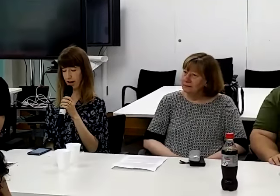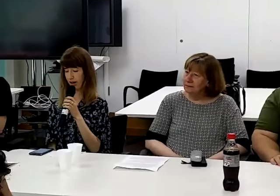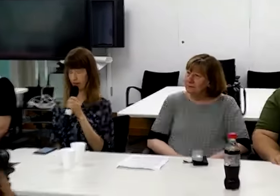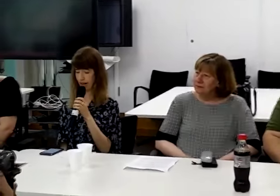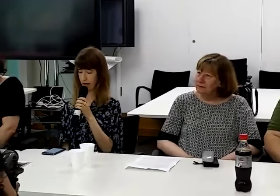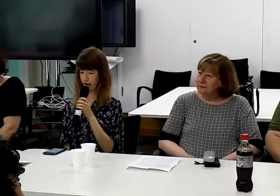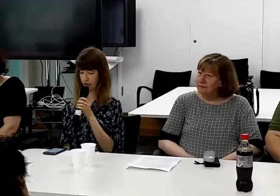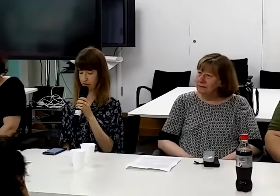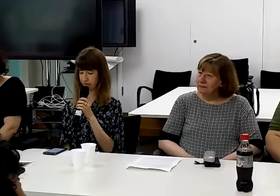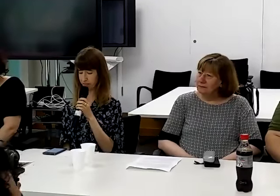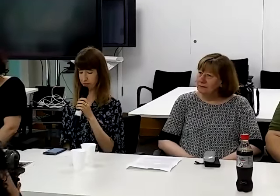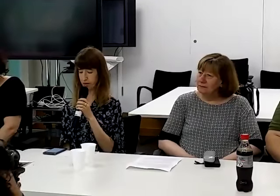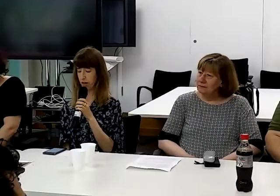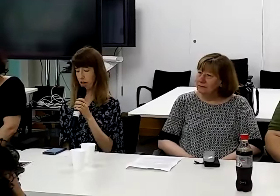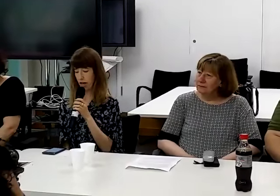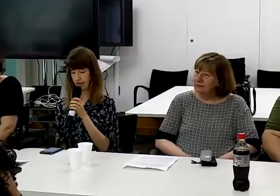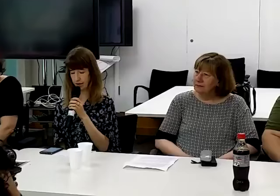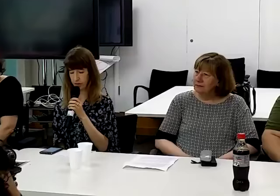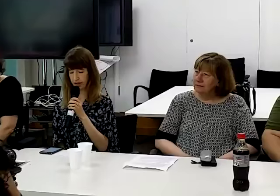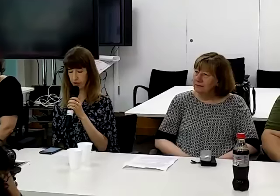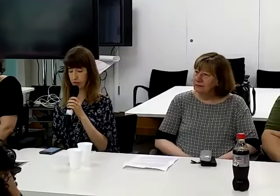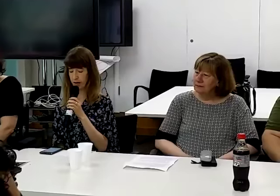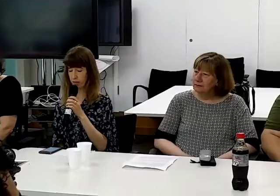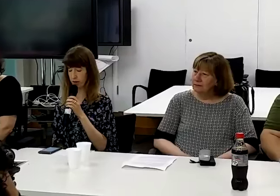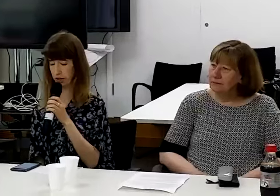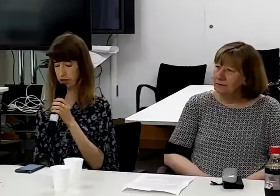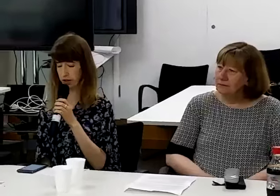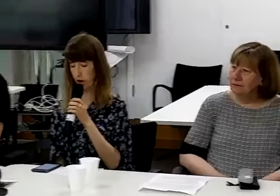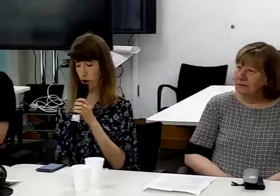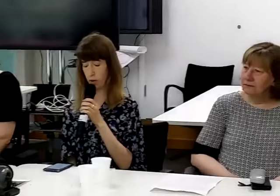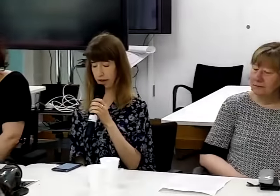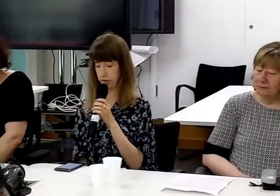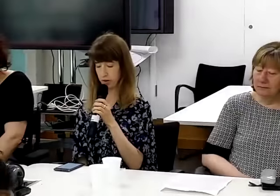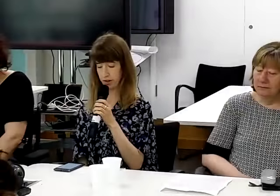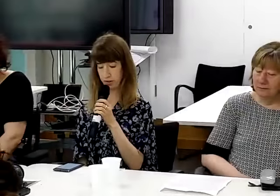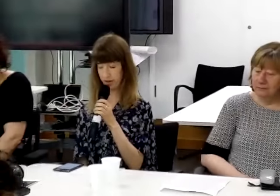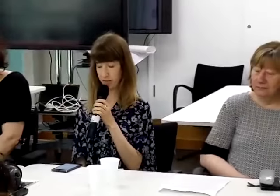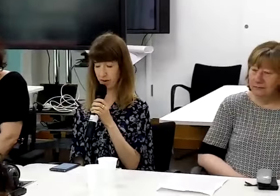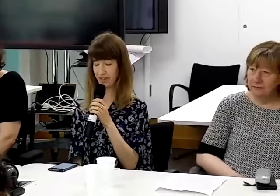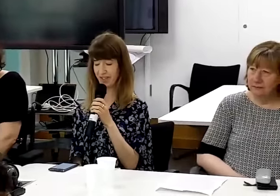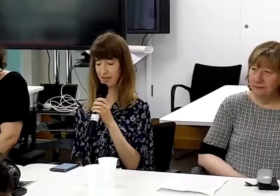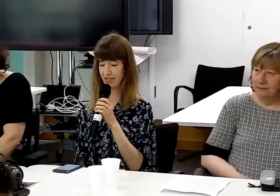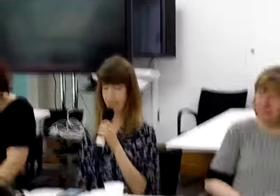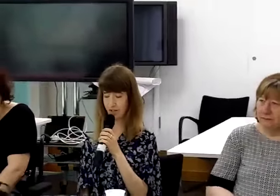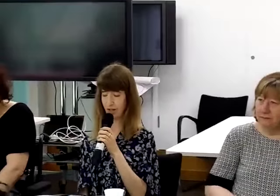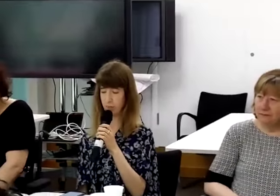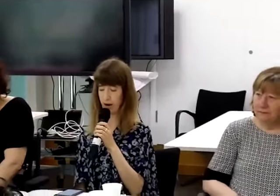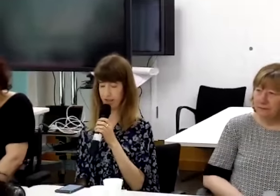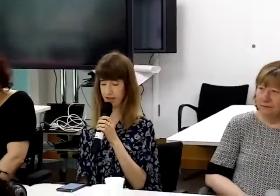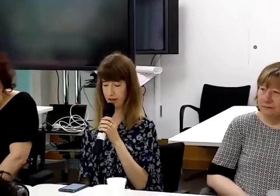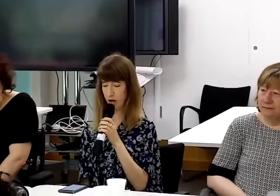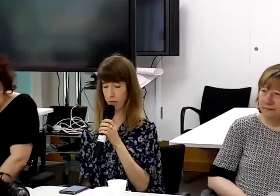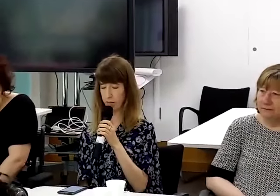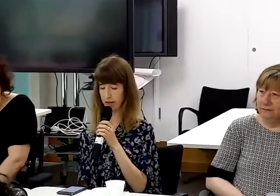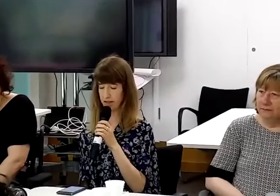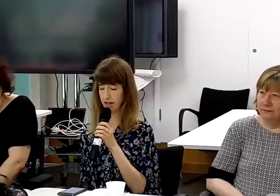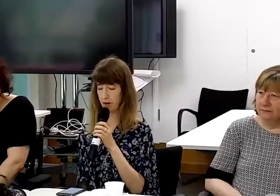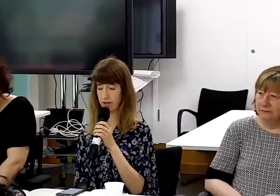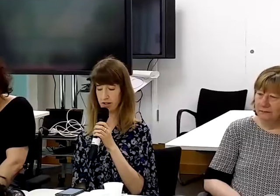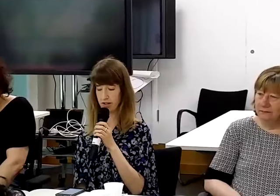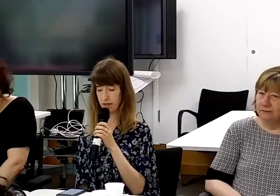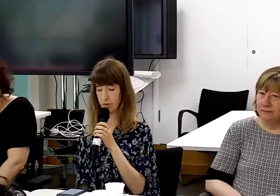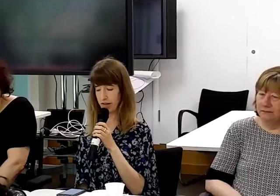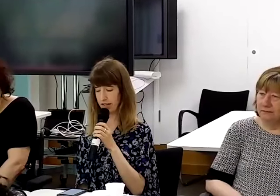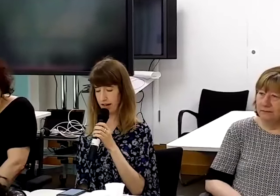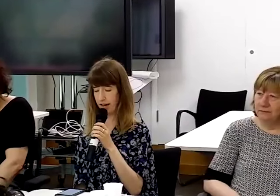even heard of, let alone cared about. It's not because it would make them look good or get them positive attention in the press, but